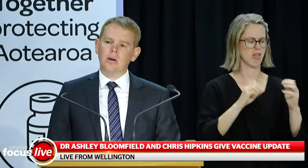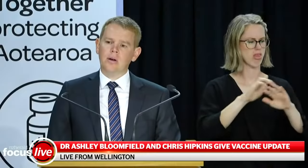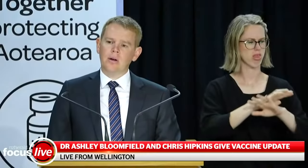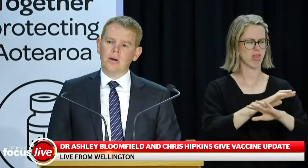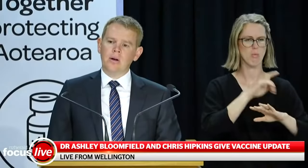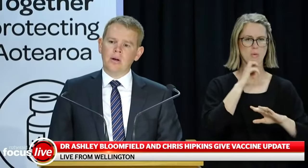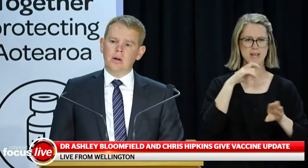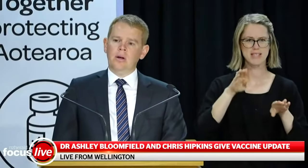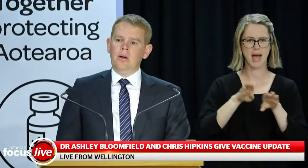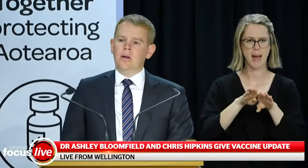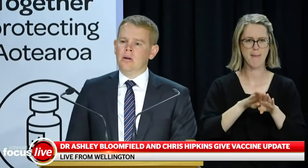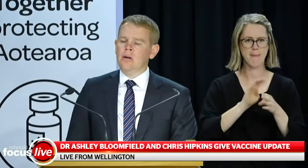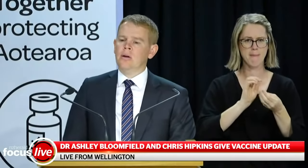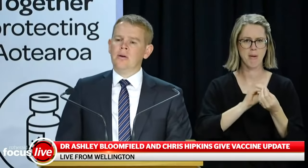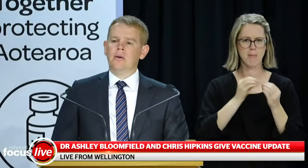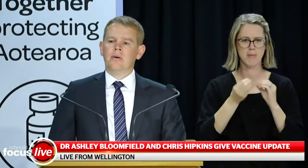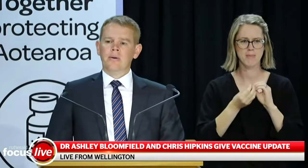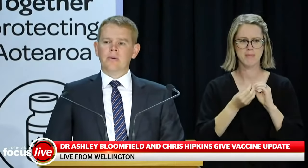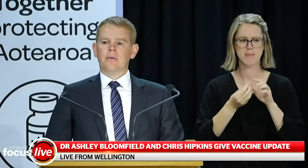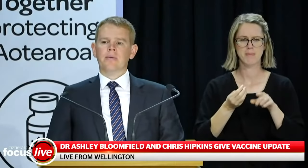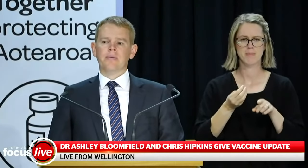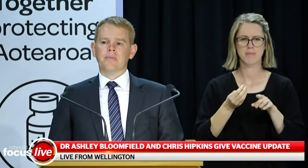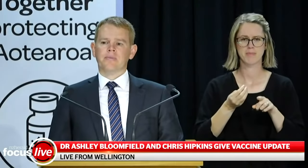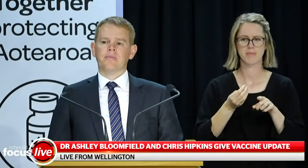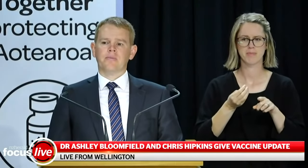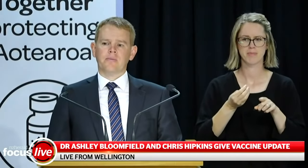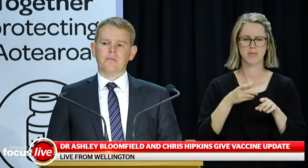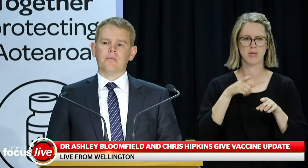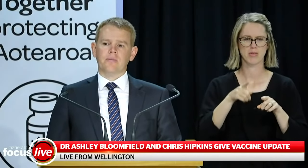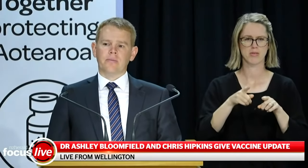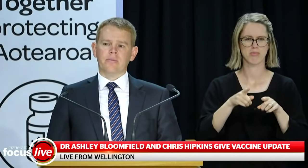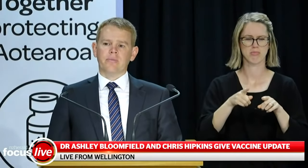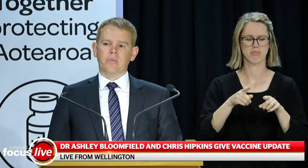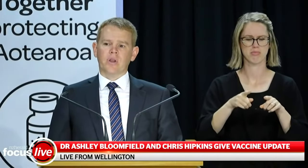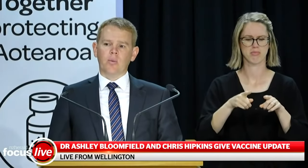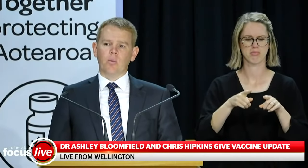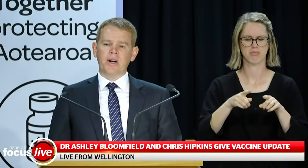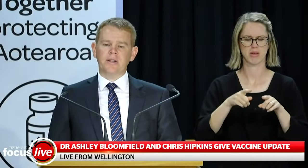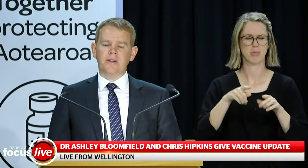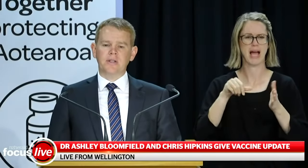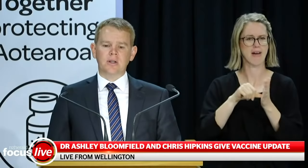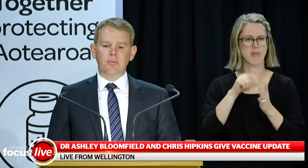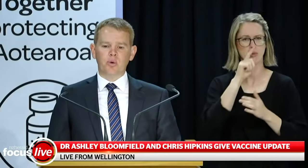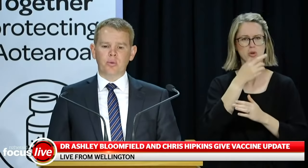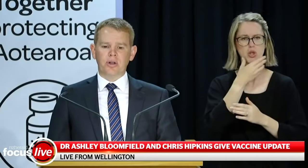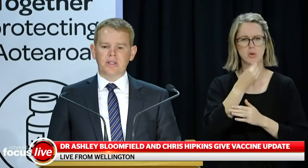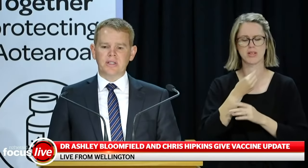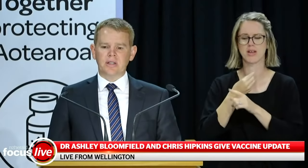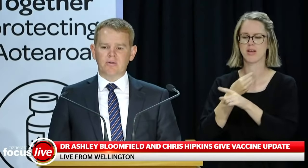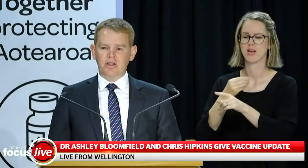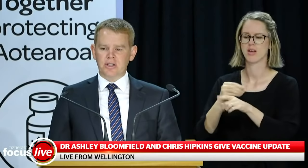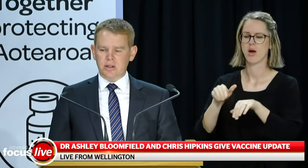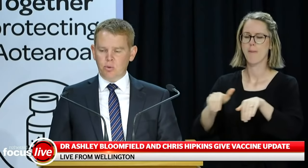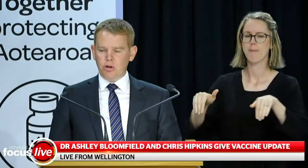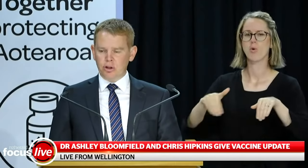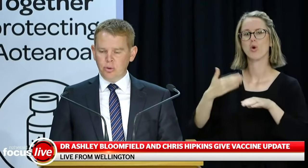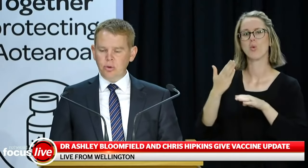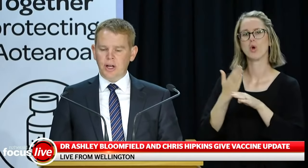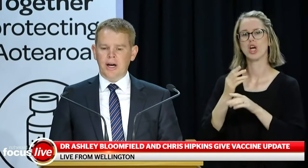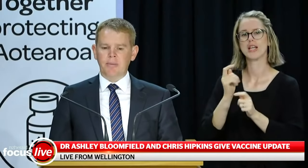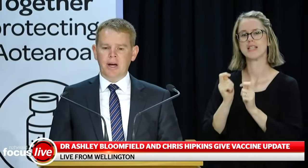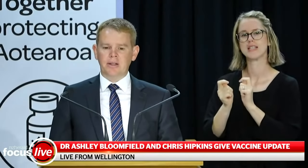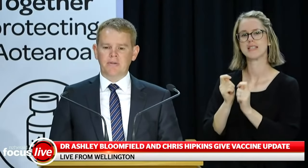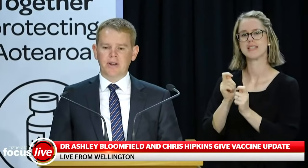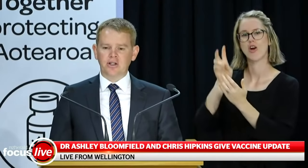to make the same kind of errors or bring in software which is patchy and hard for companies to use? One of the things that the border worker testing register will